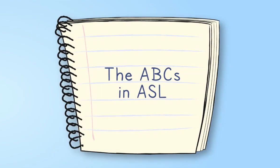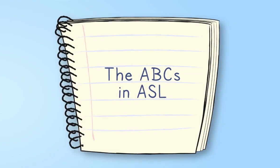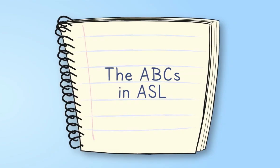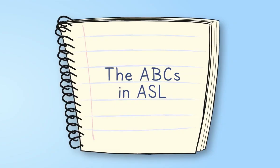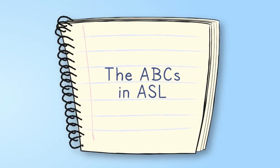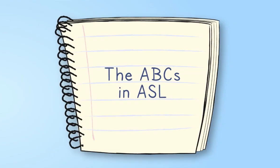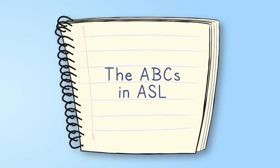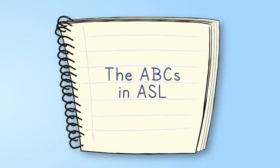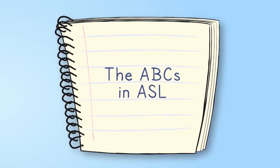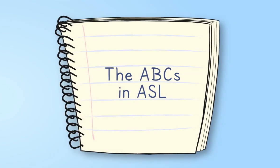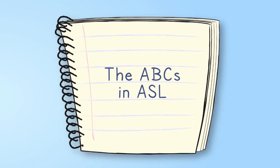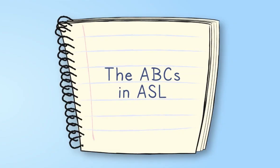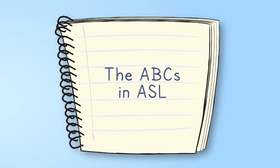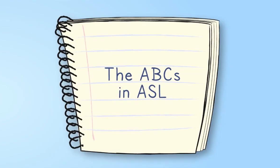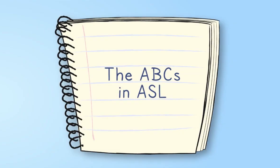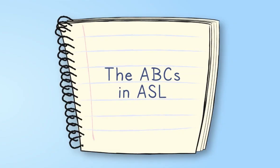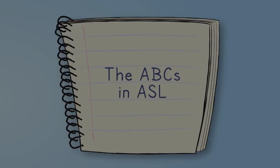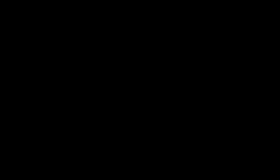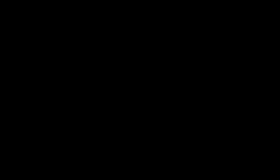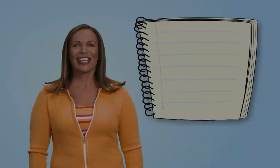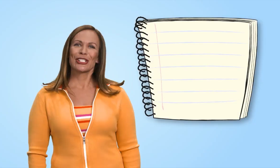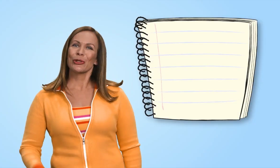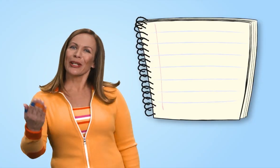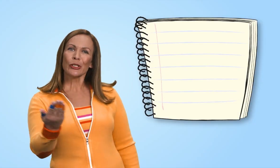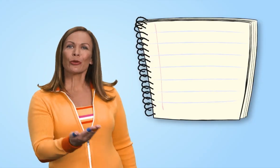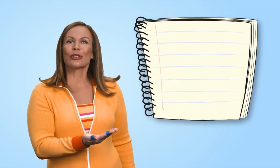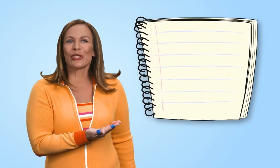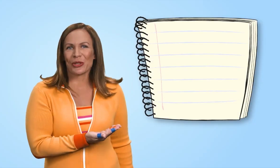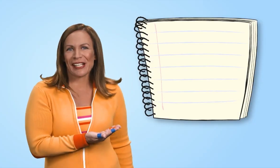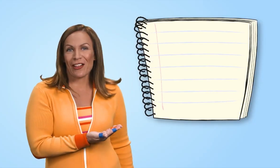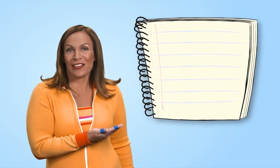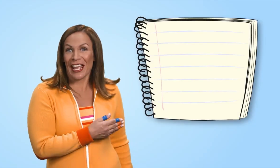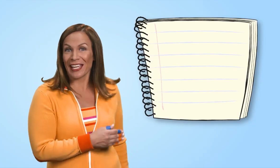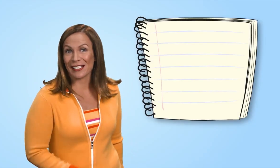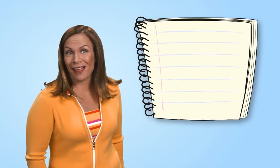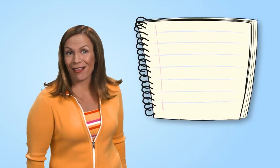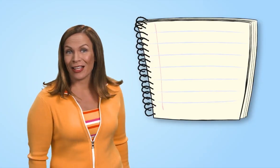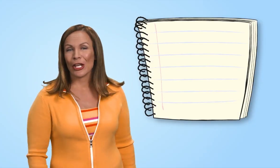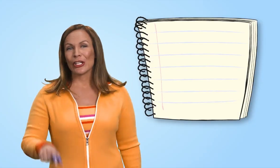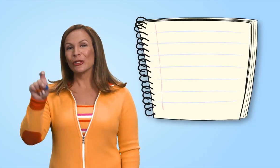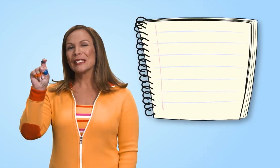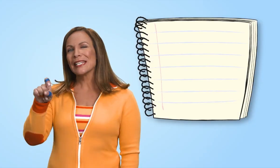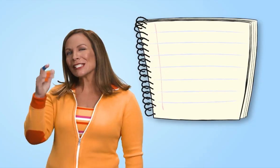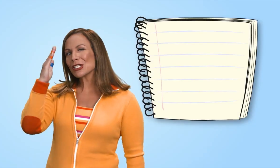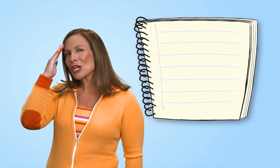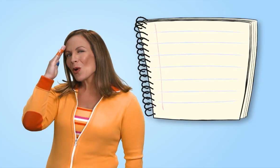The ABCs in ASL. To introduce yourself in ASL, you need to know how